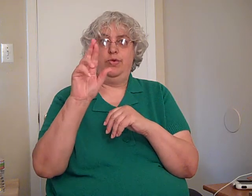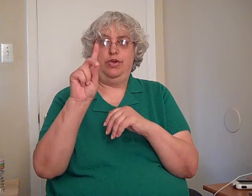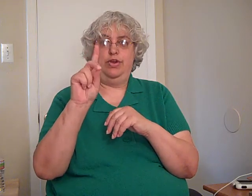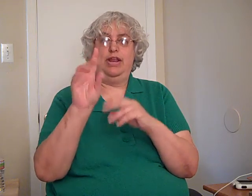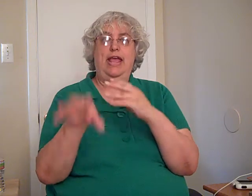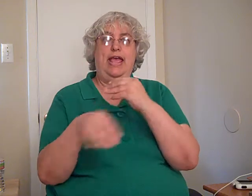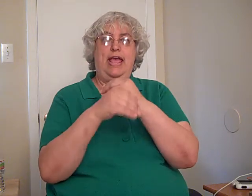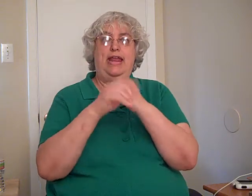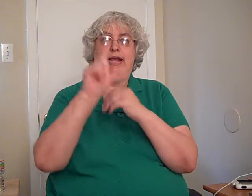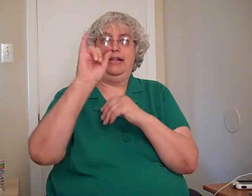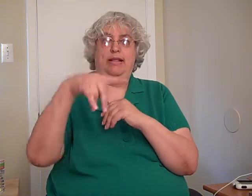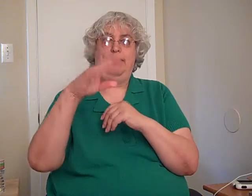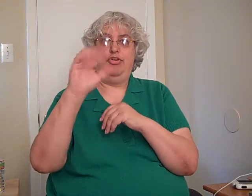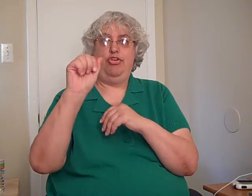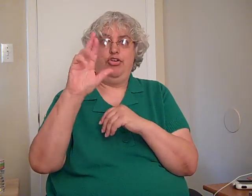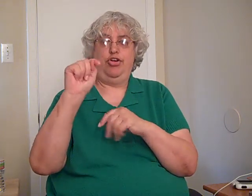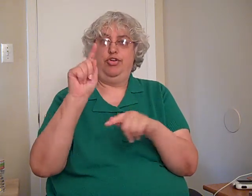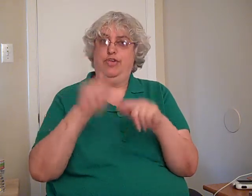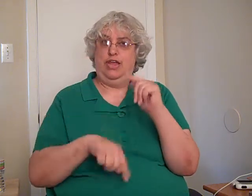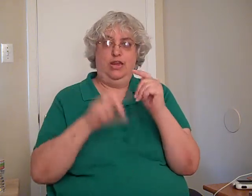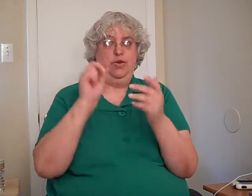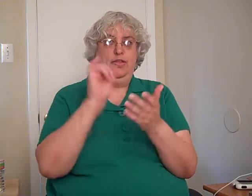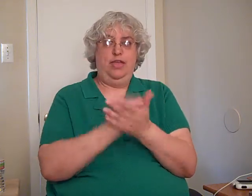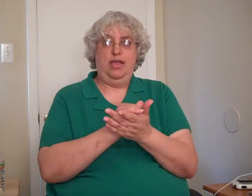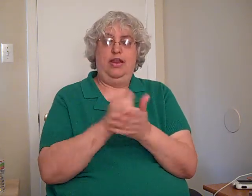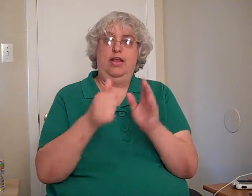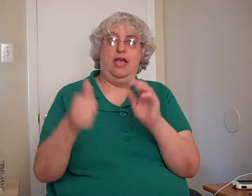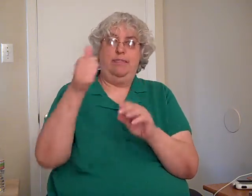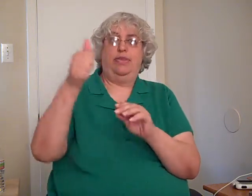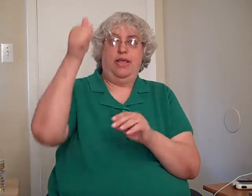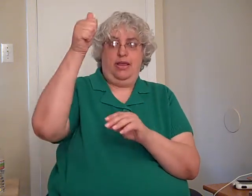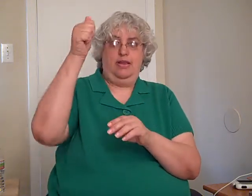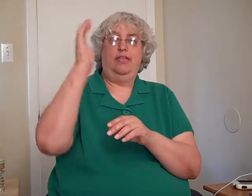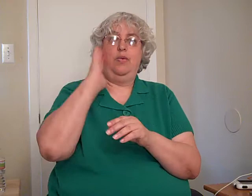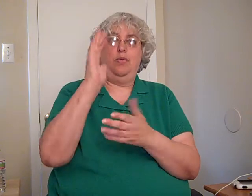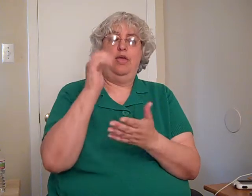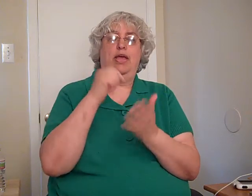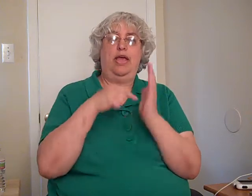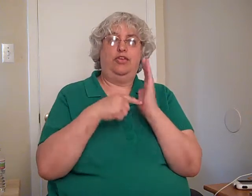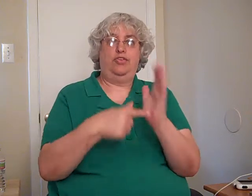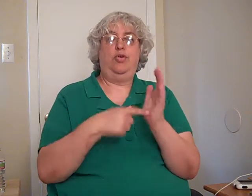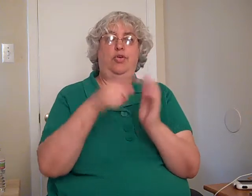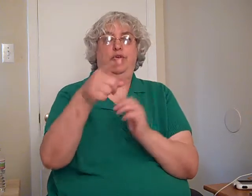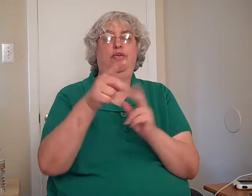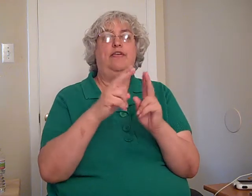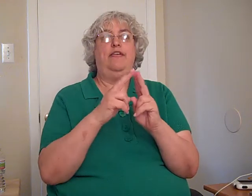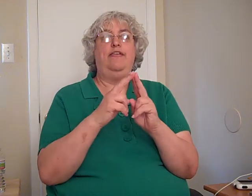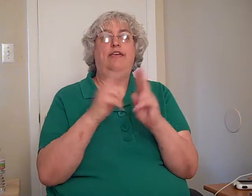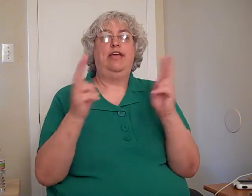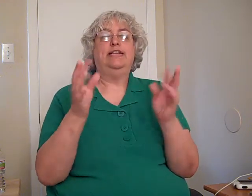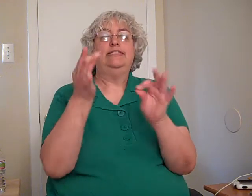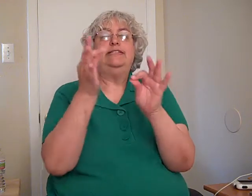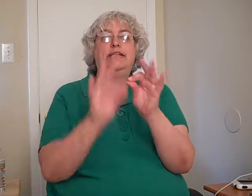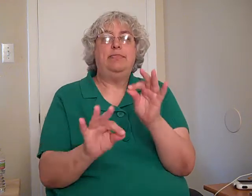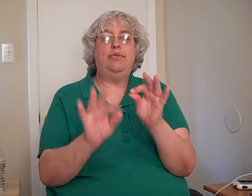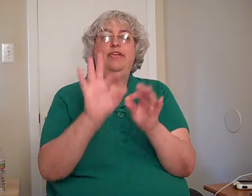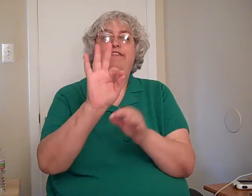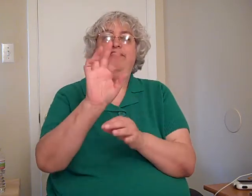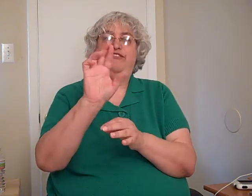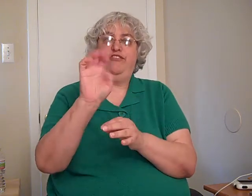that. If you don't know how to do that, get with your upline. I promise you they'll be able to show you. These are very simple. They're free, and you